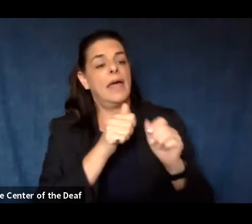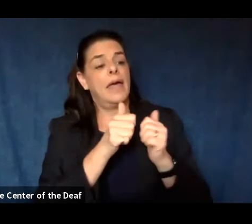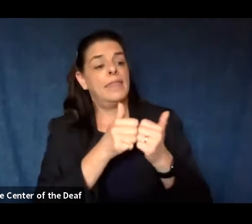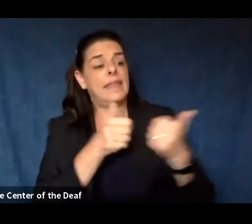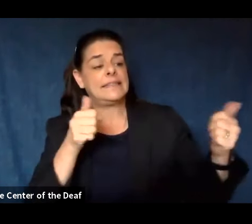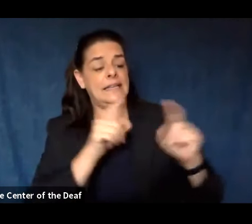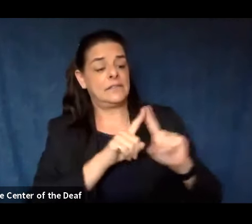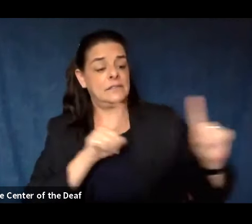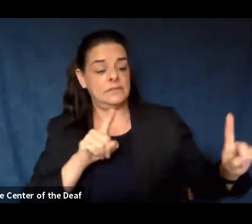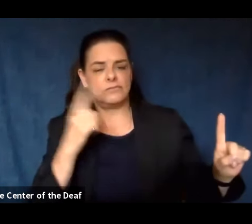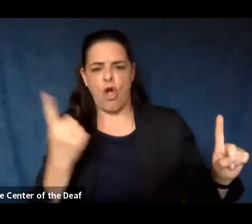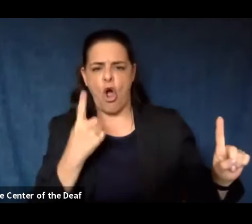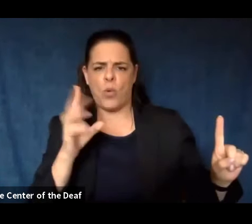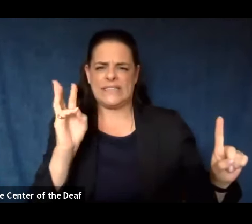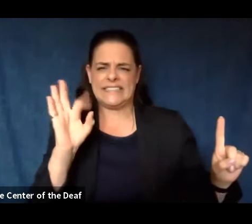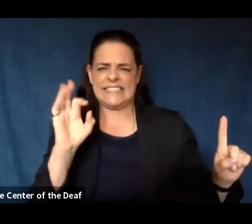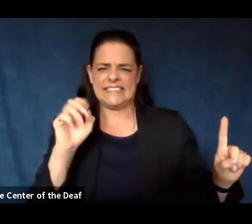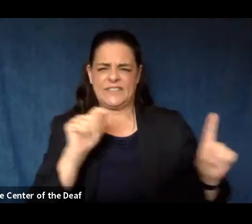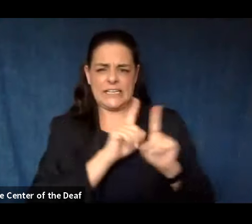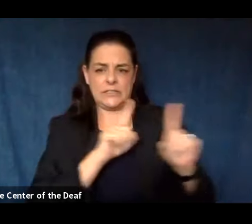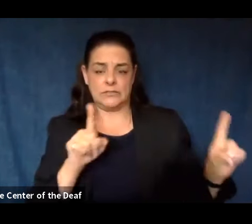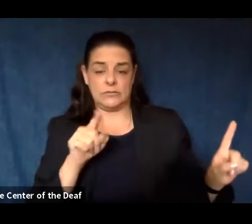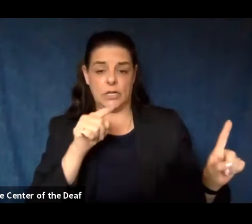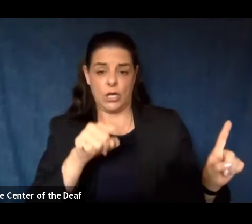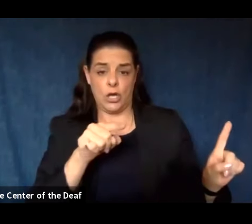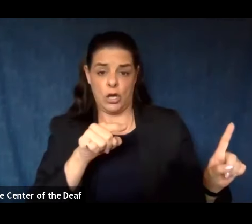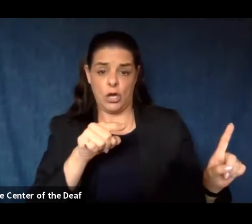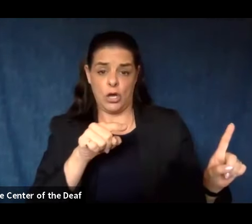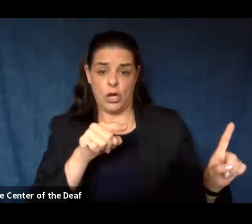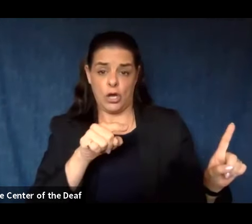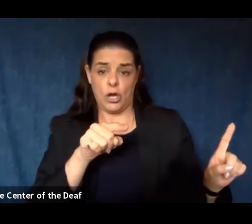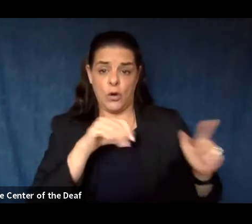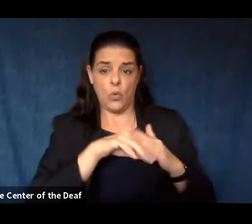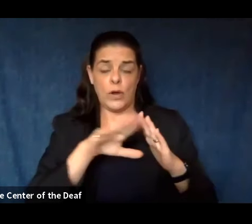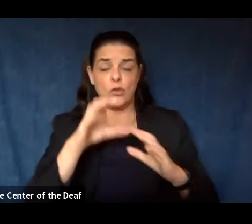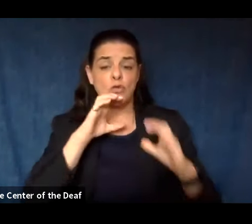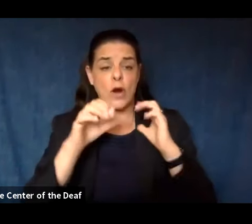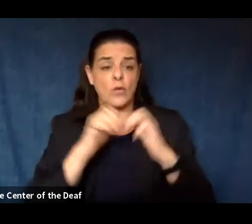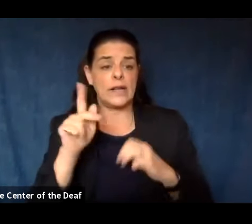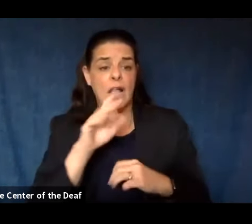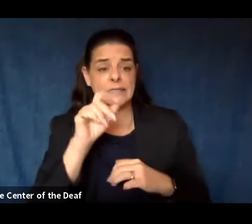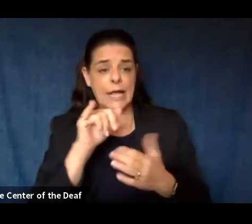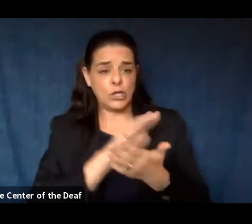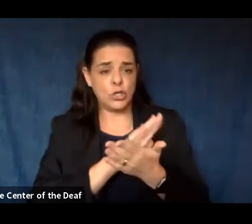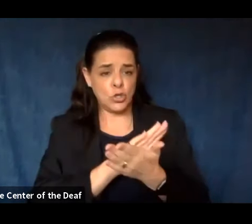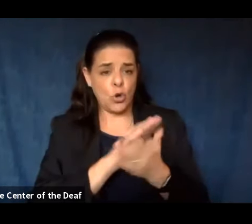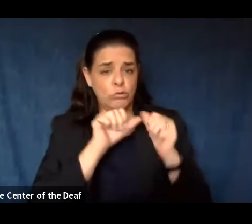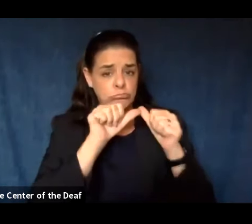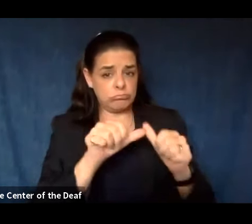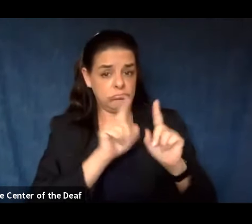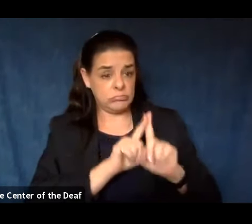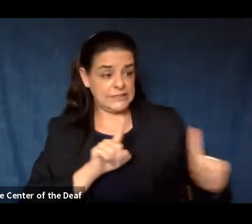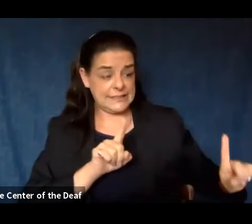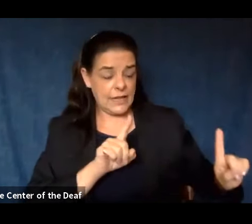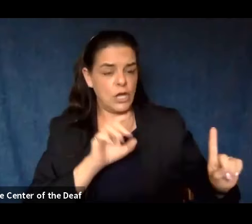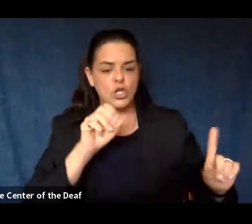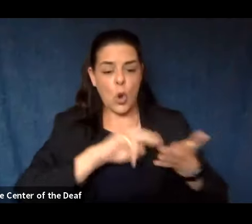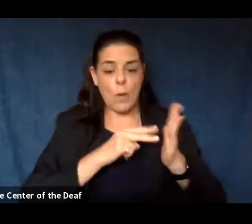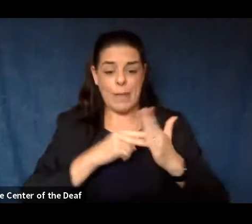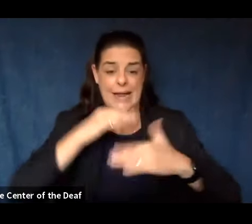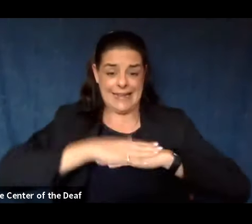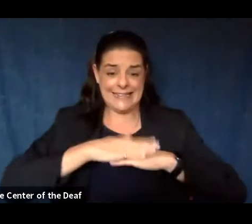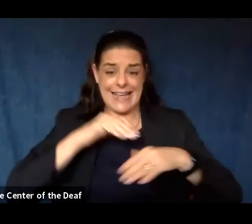always been 6 feet. Are you staying within 6 feet in your conversations with Knox County schools? So 6 feet between desks